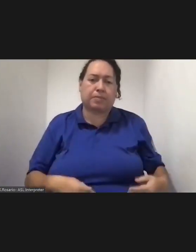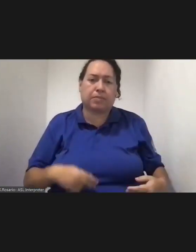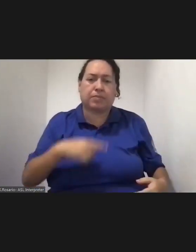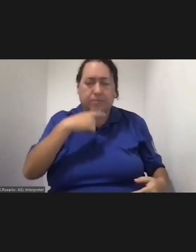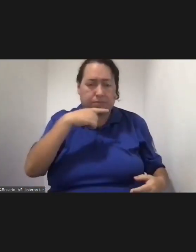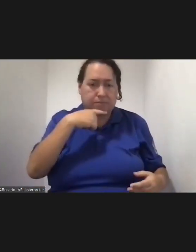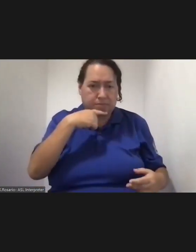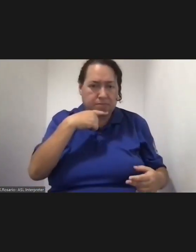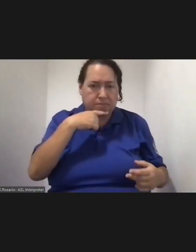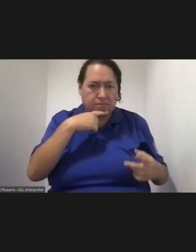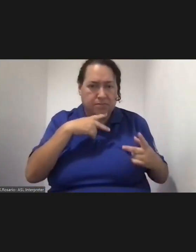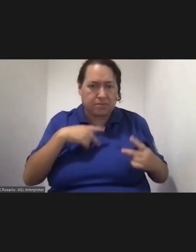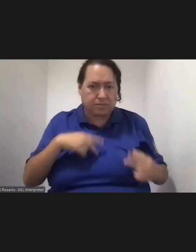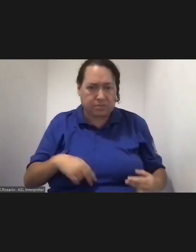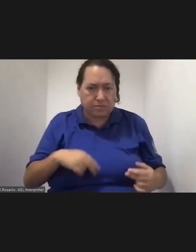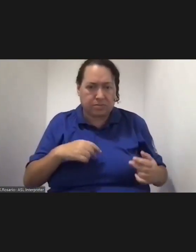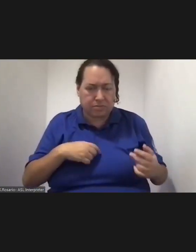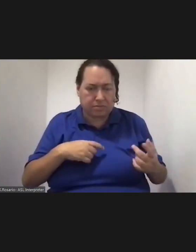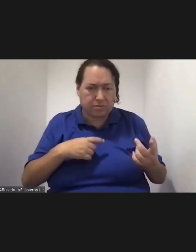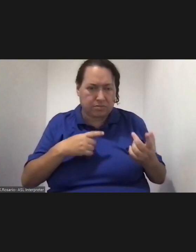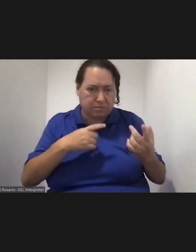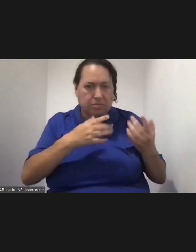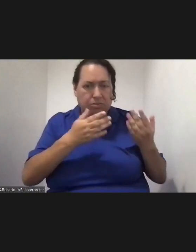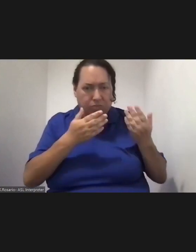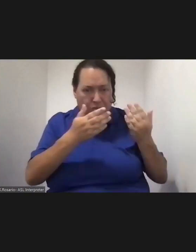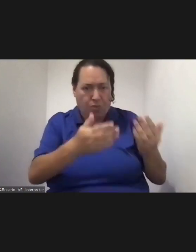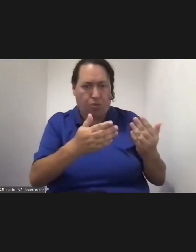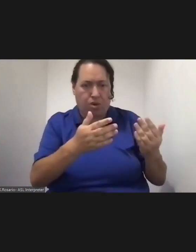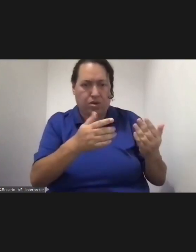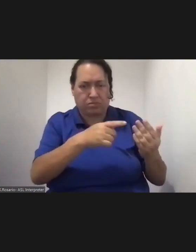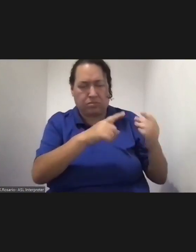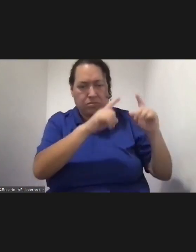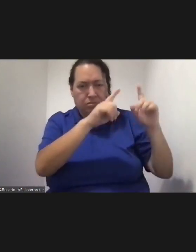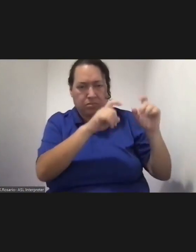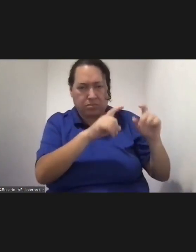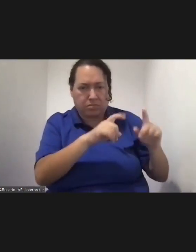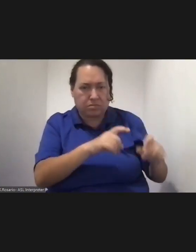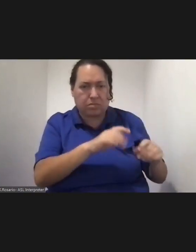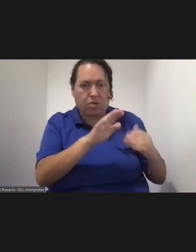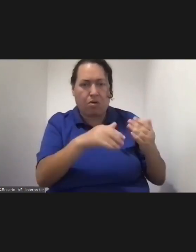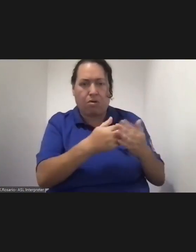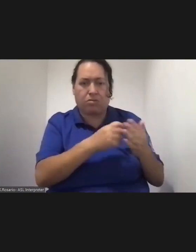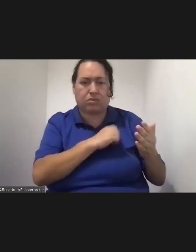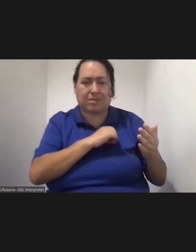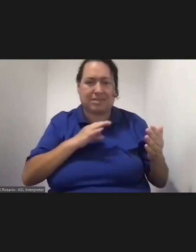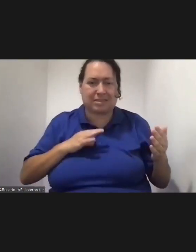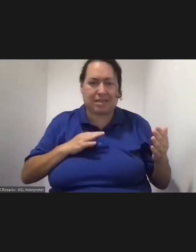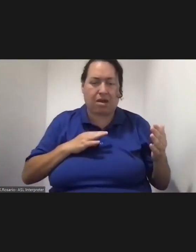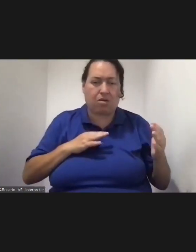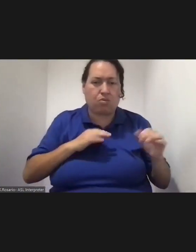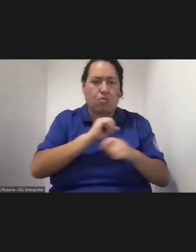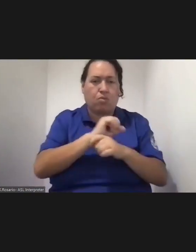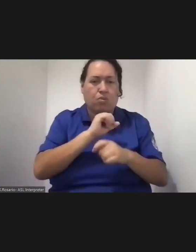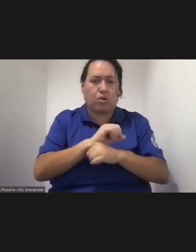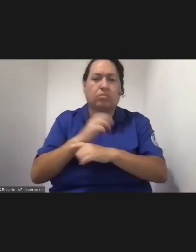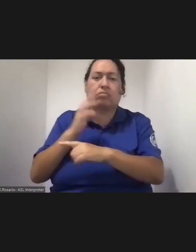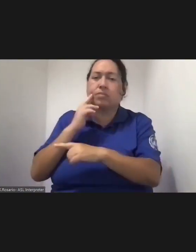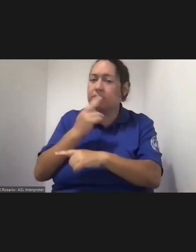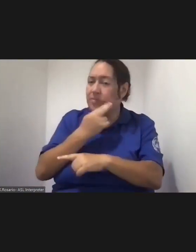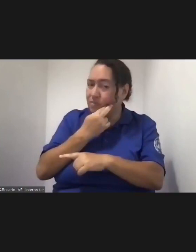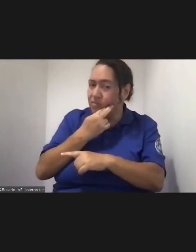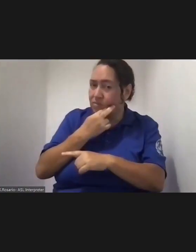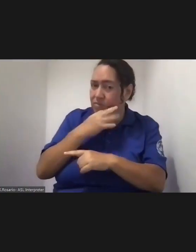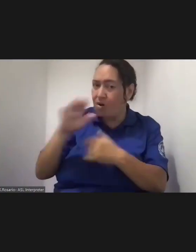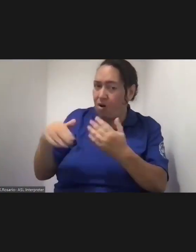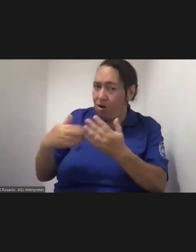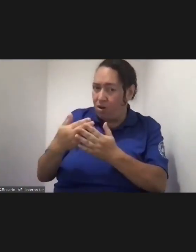tell the hotel to go ahead and test all the staff who work at the restaurant. And we also offered them a